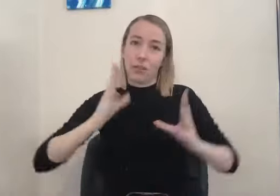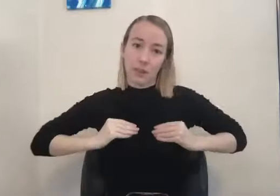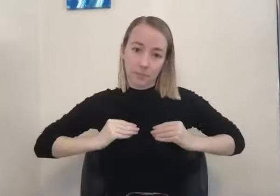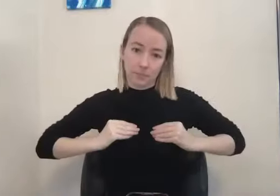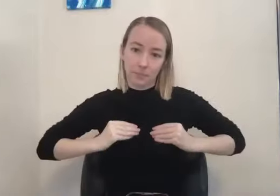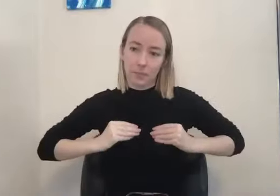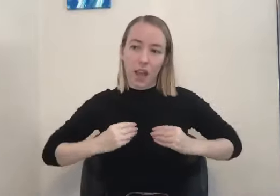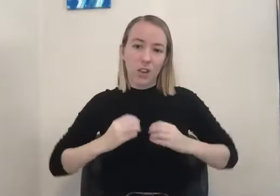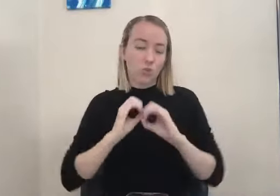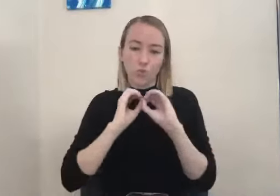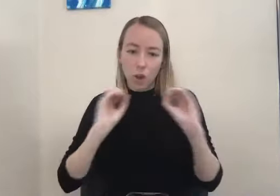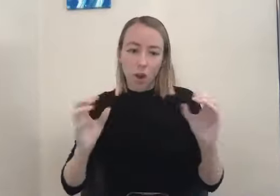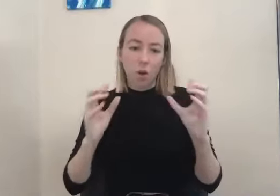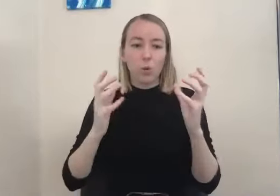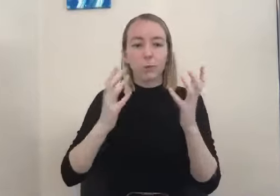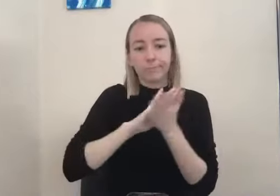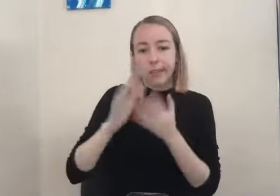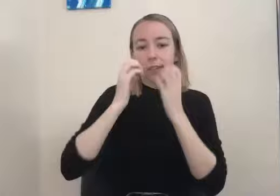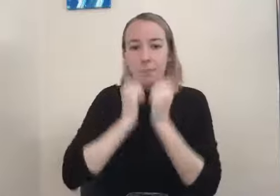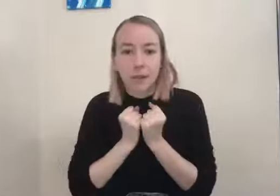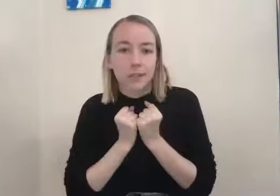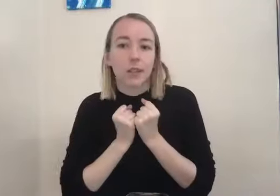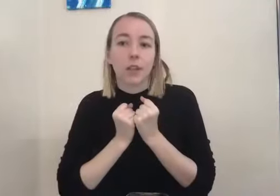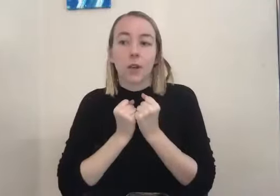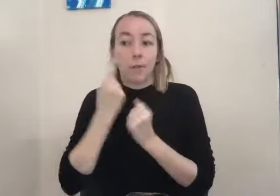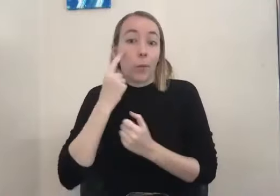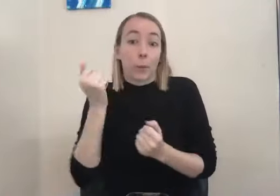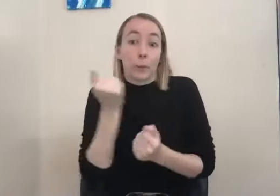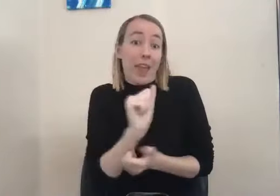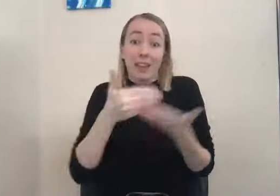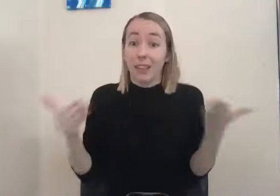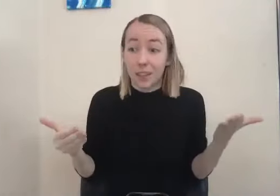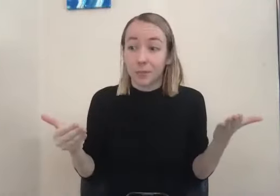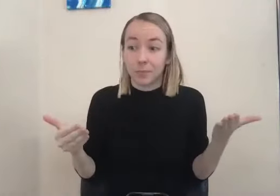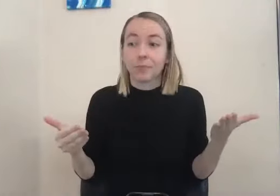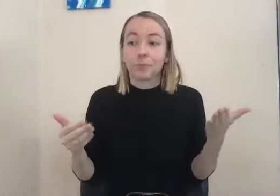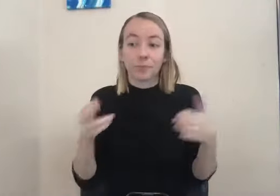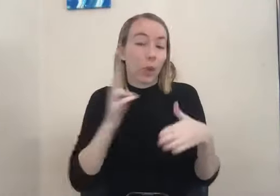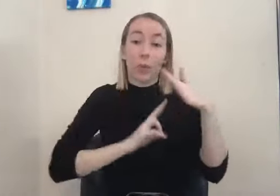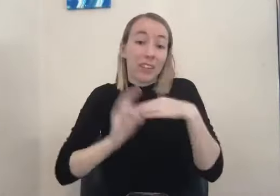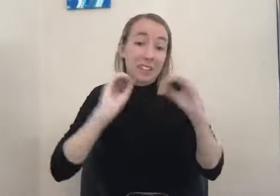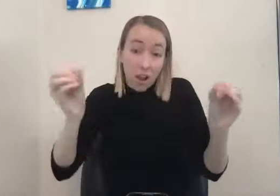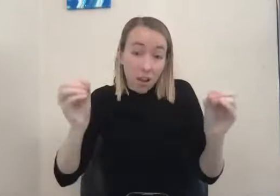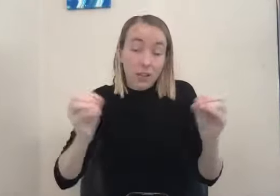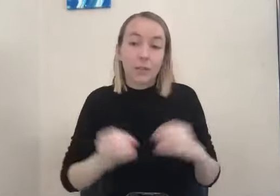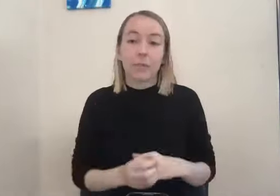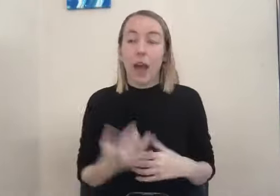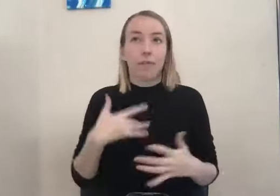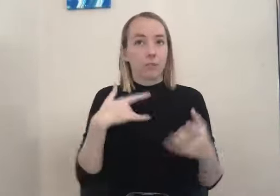God, when I never allow God any room to come in there to fix anything out. I didn't have that trust that step 6 was going to be a change for